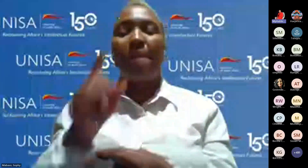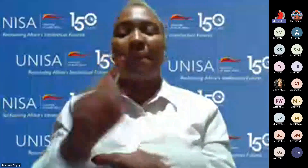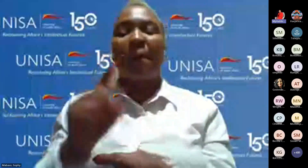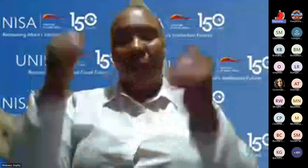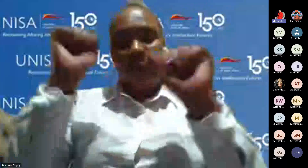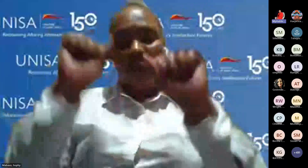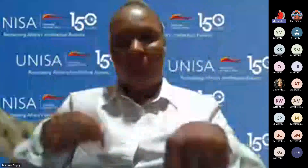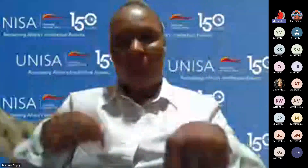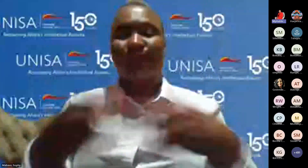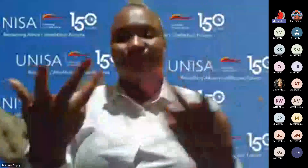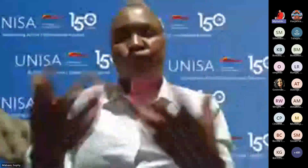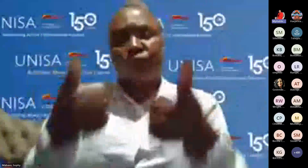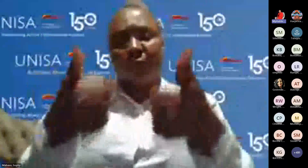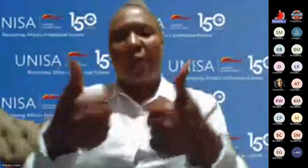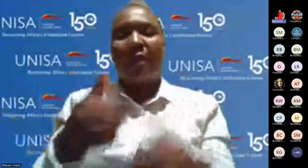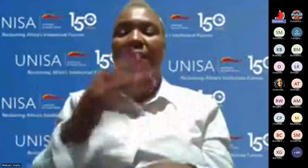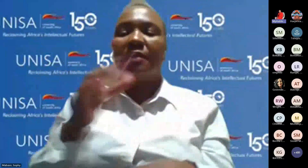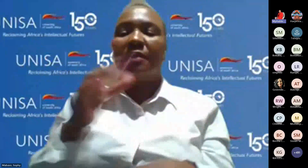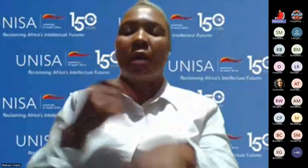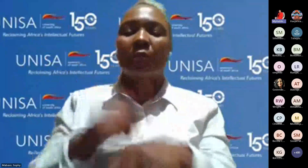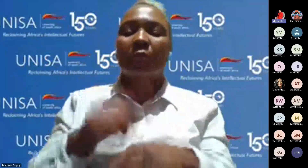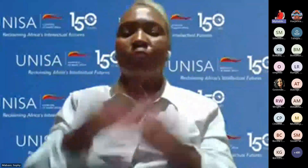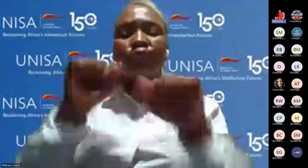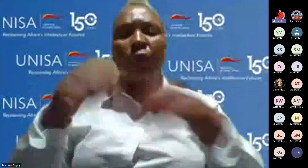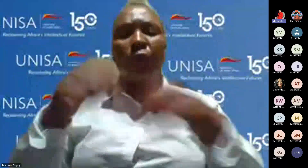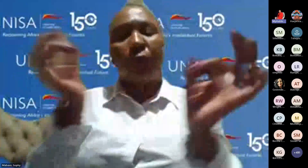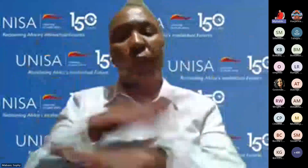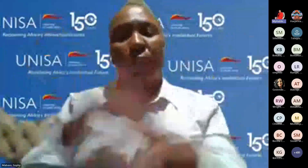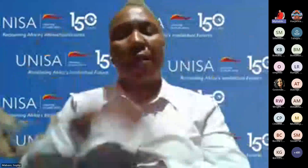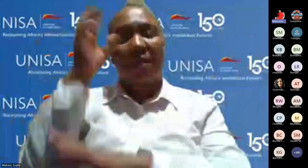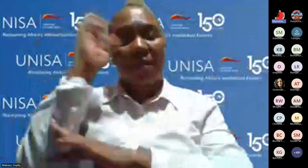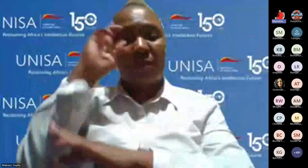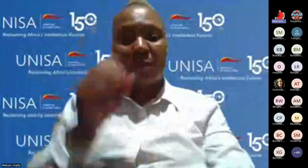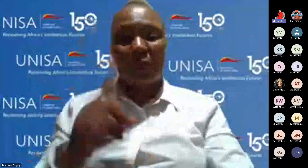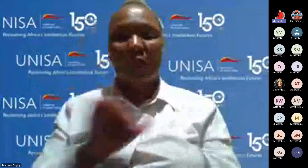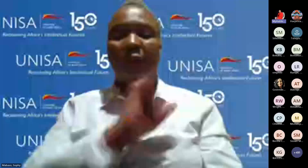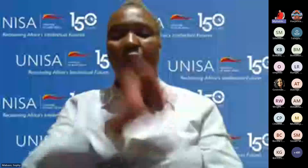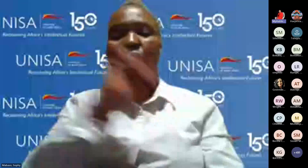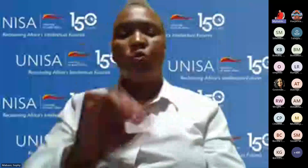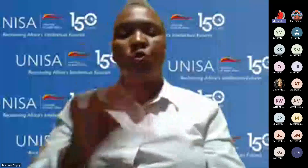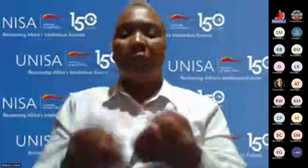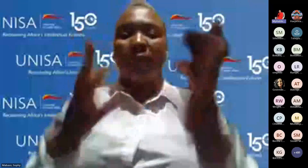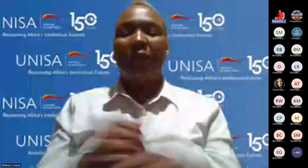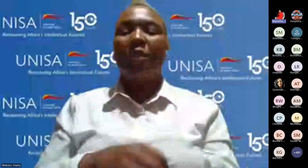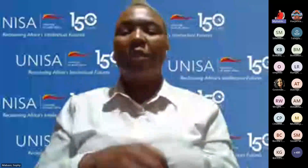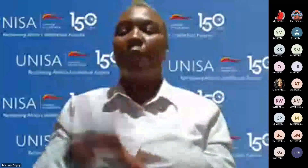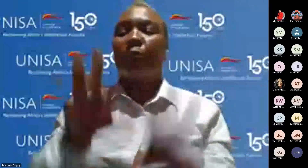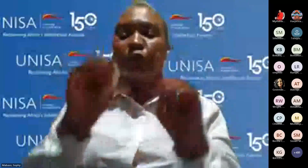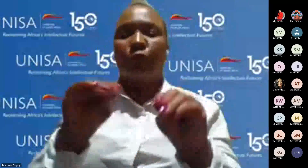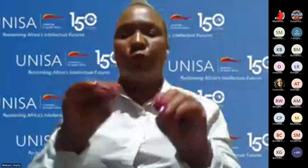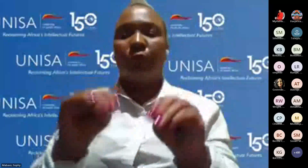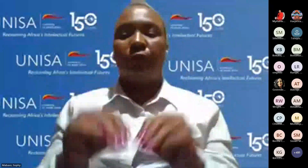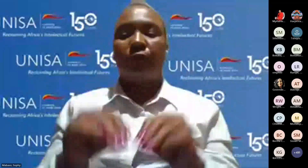But if sometimes it's not allowed, remember your submission can be flagged. Thank you.